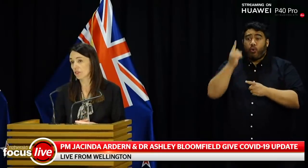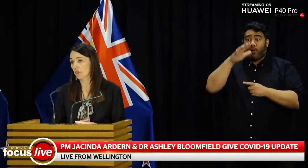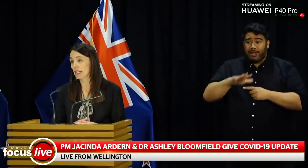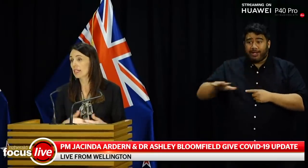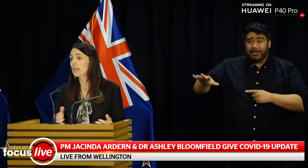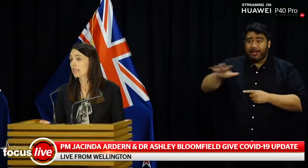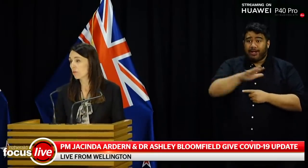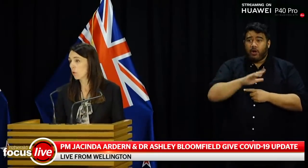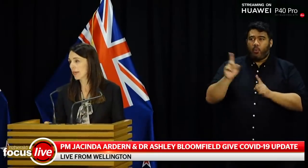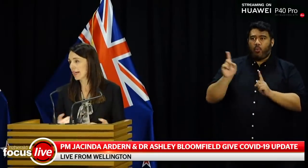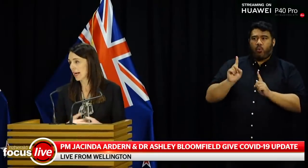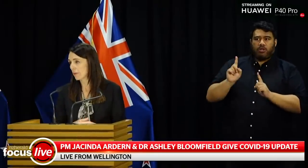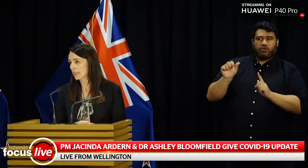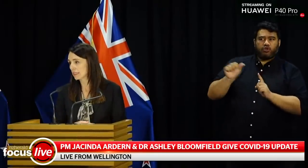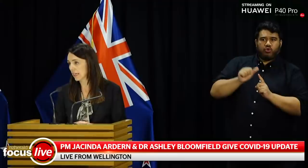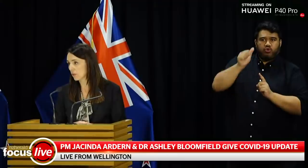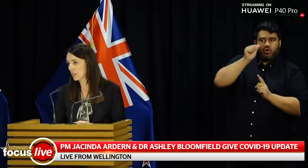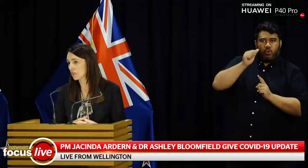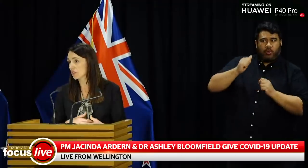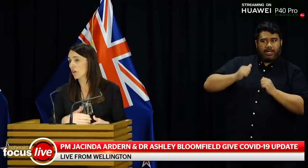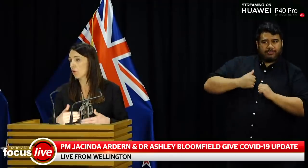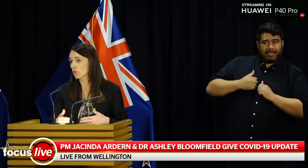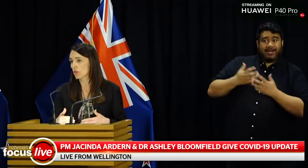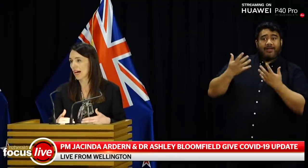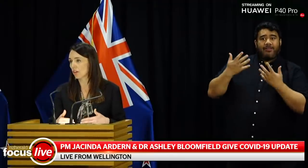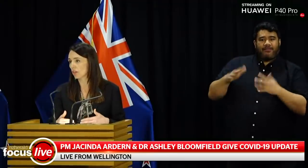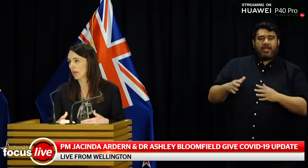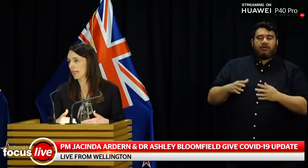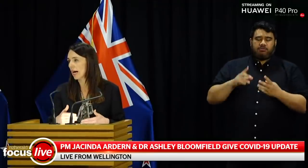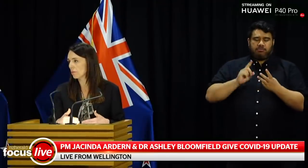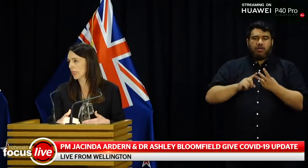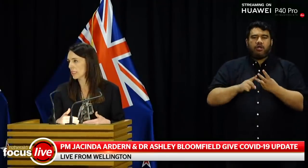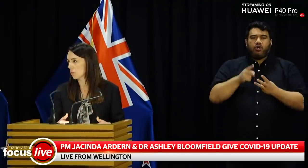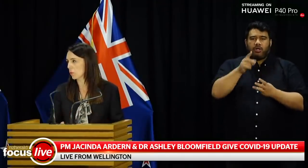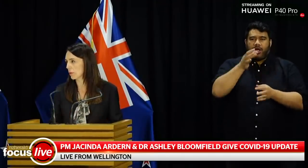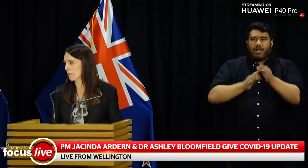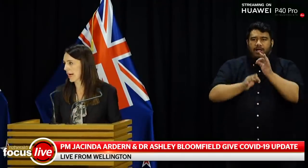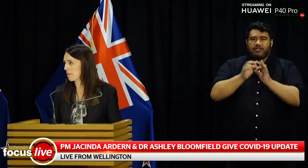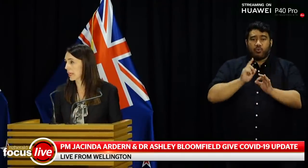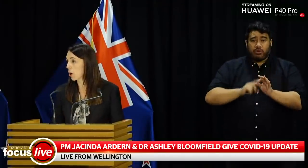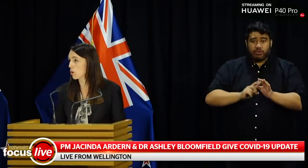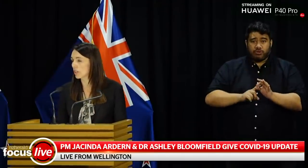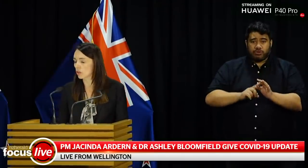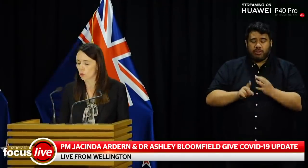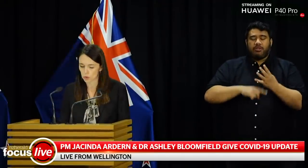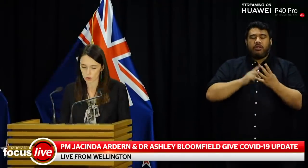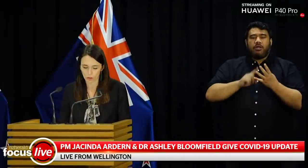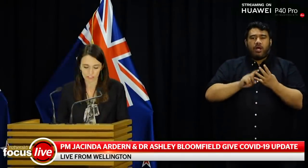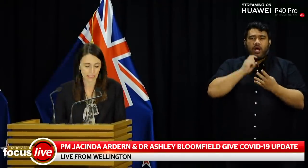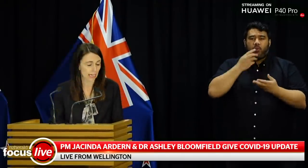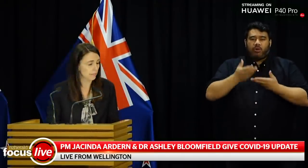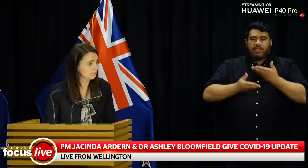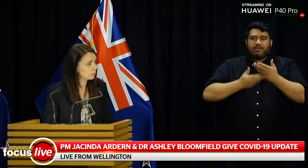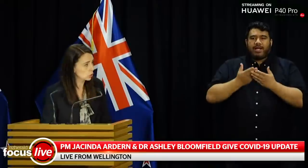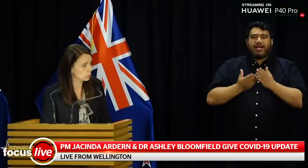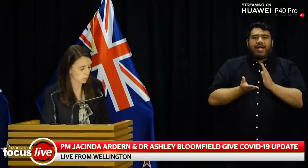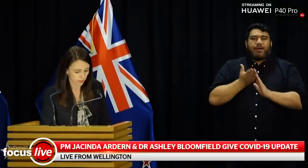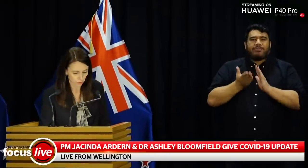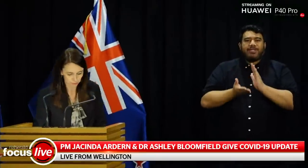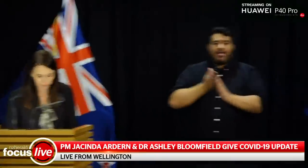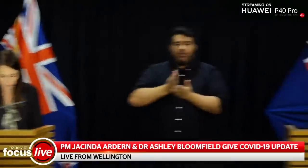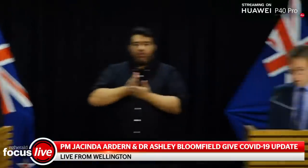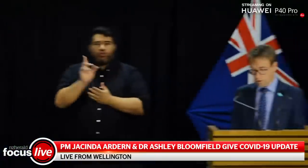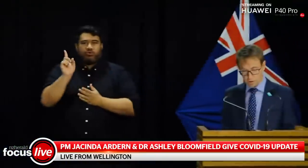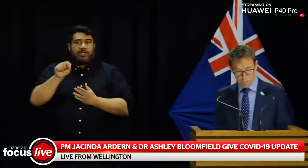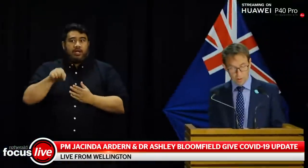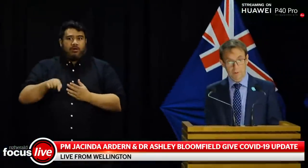of the country. Then we'll be happy to take questions, and I'll also outline updates that will be happening over the course of the day. Dr.